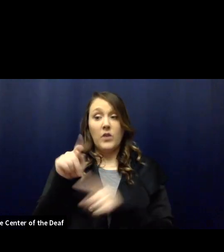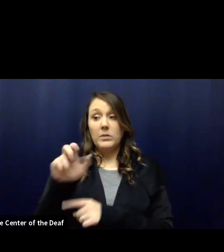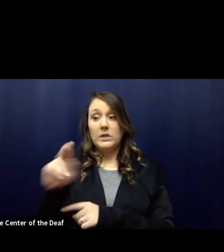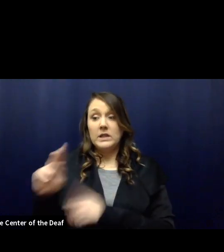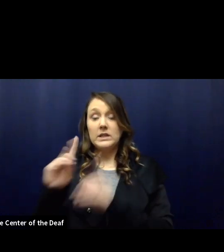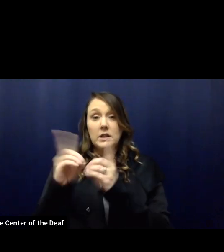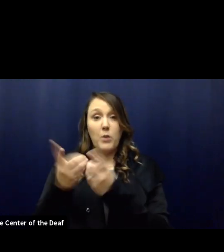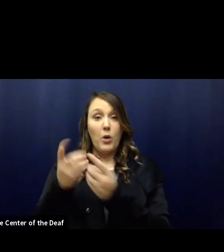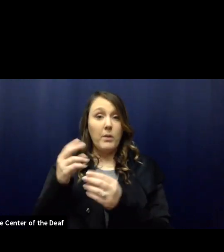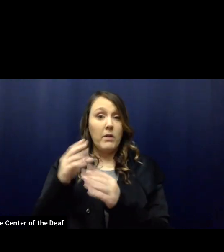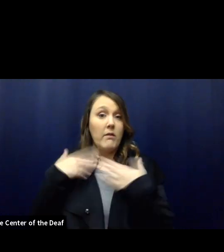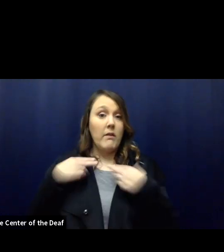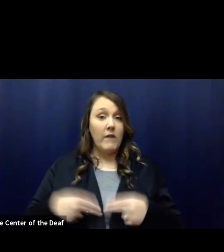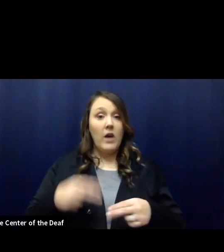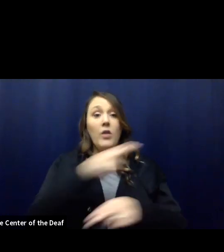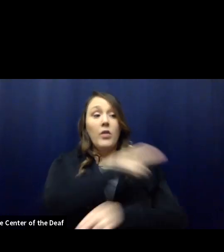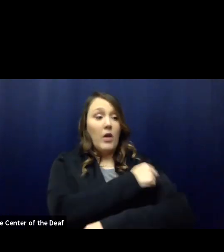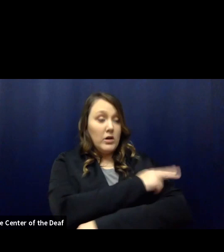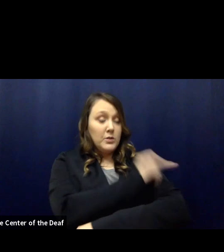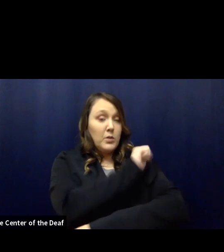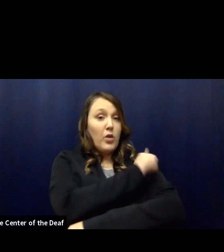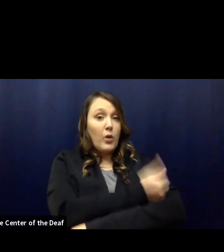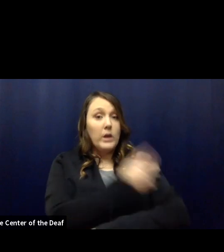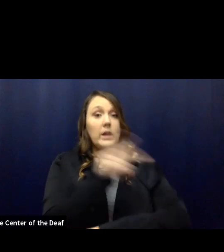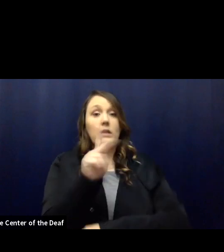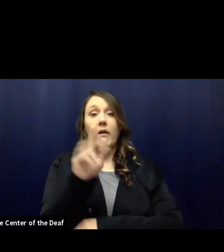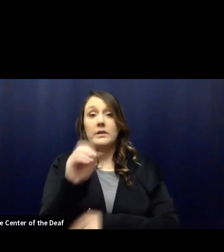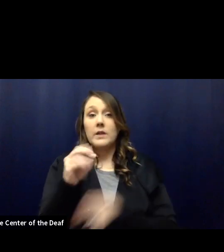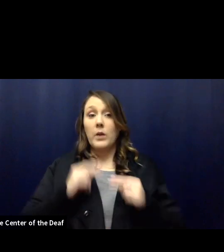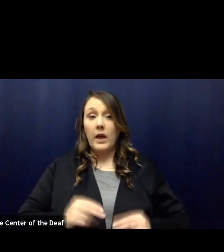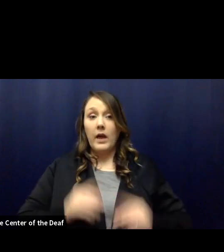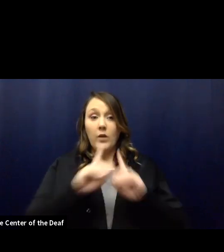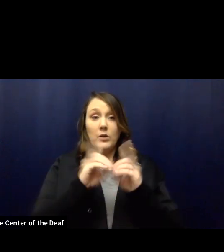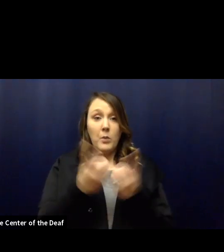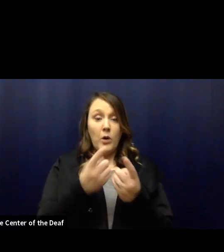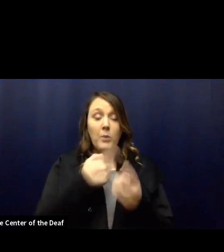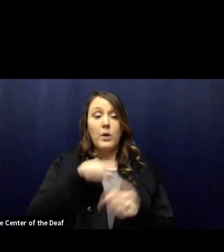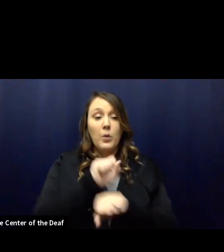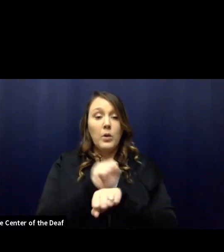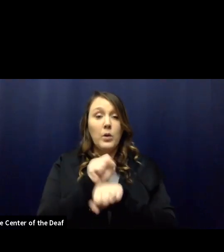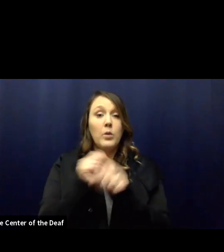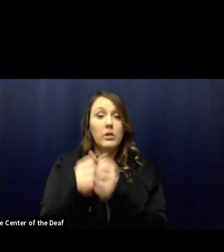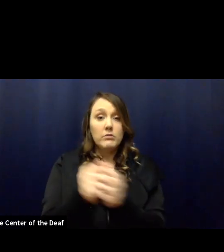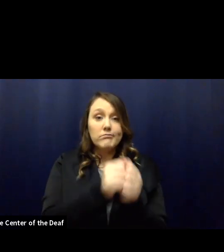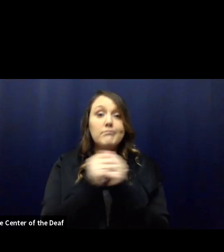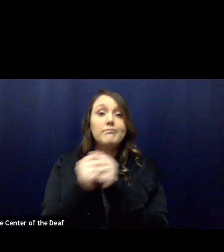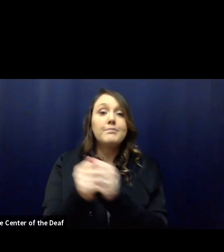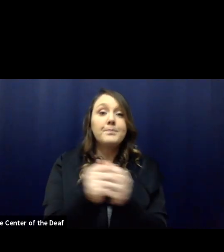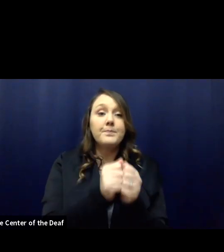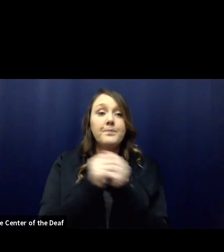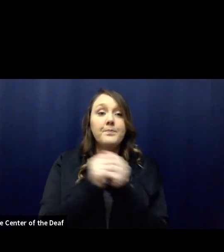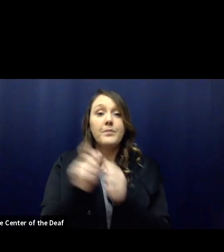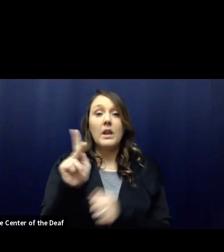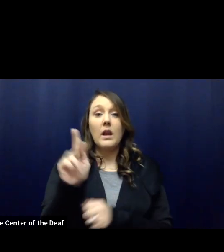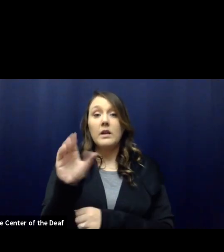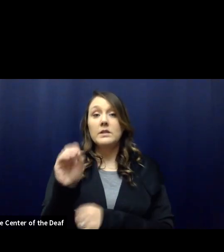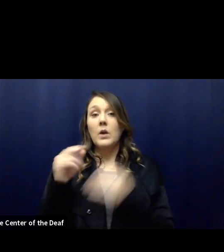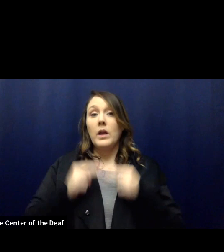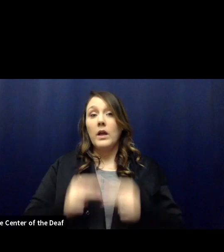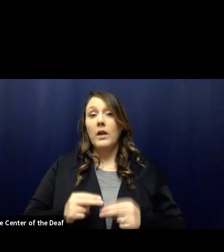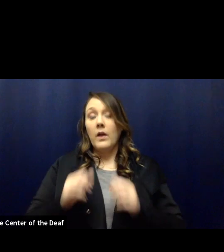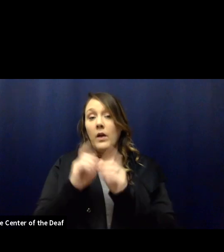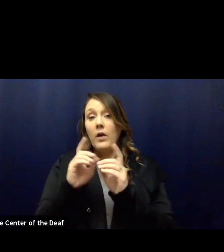Hospital Authority, and obviously from the Knox County Health Department, and work very, very closely with our colleagues here at the Knox County Health Department to establish